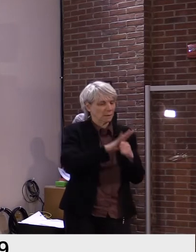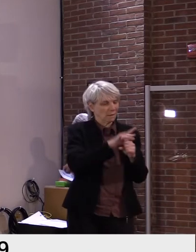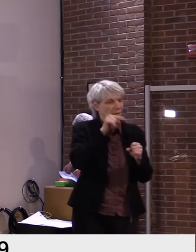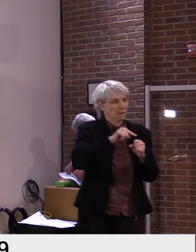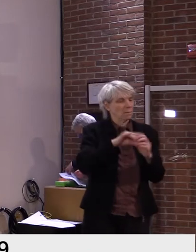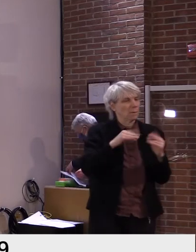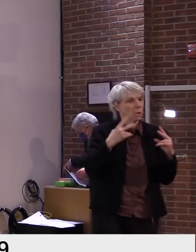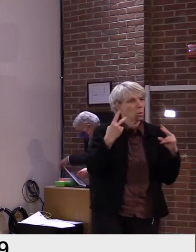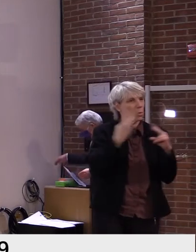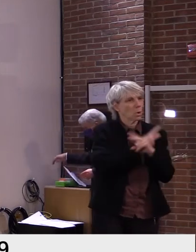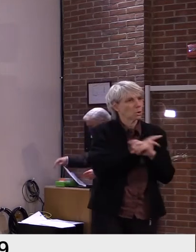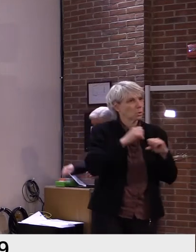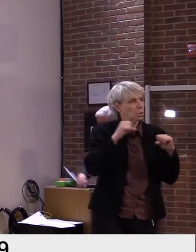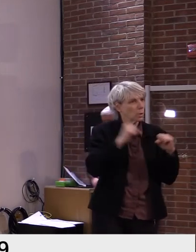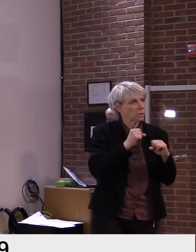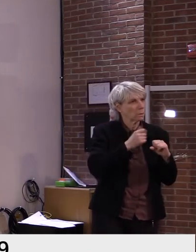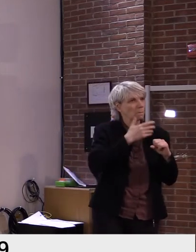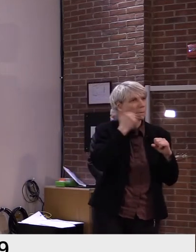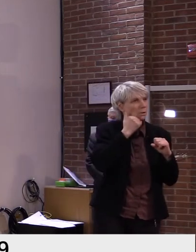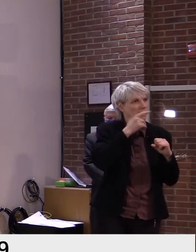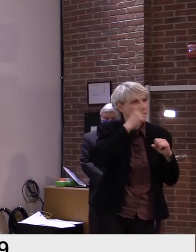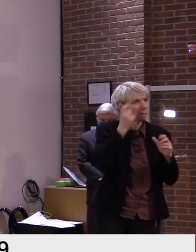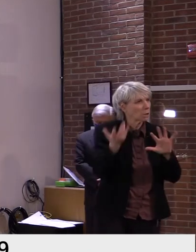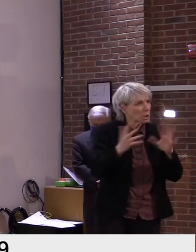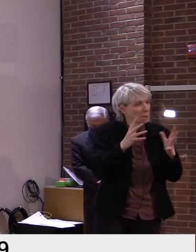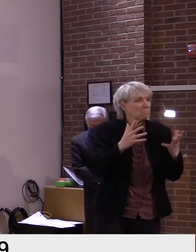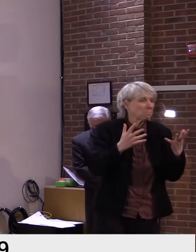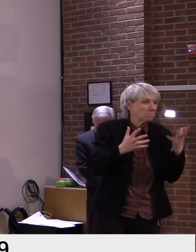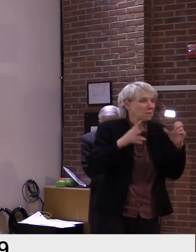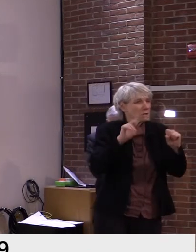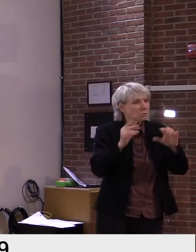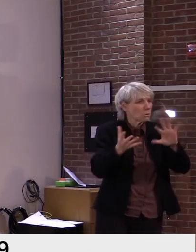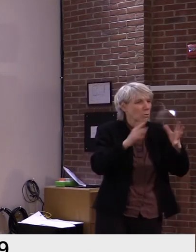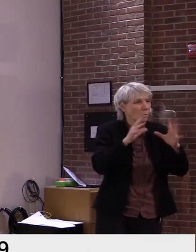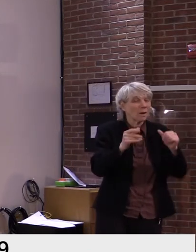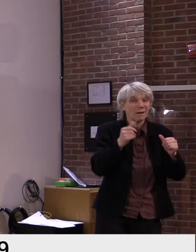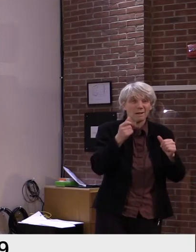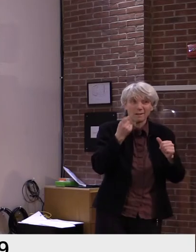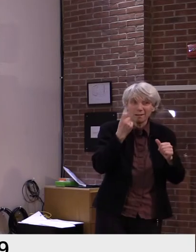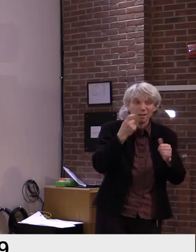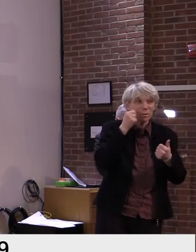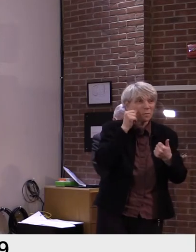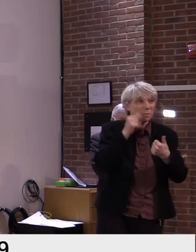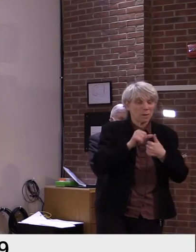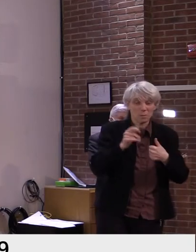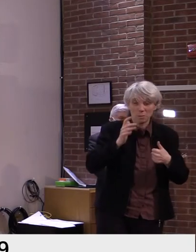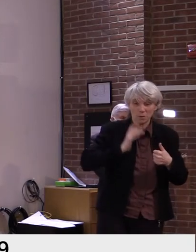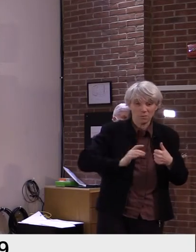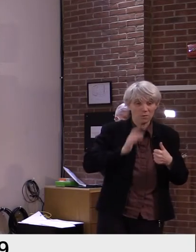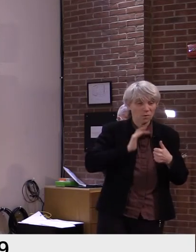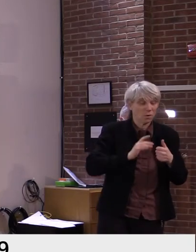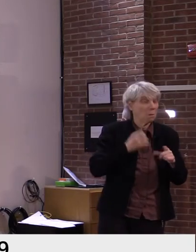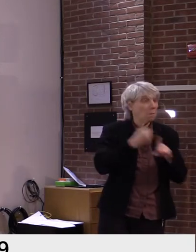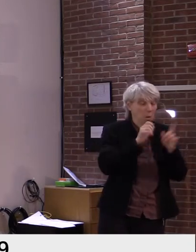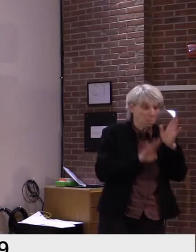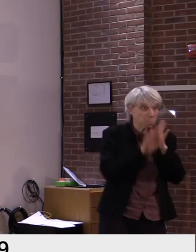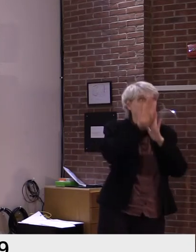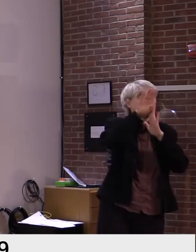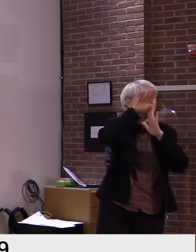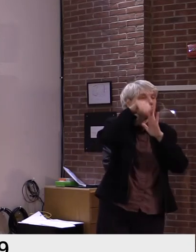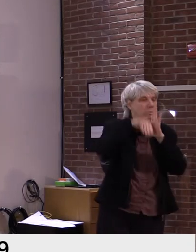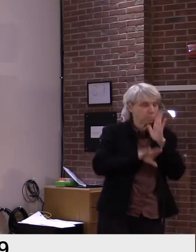we all also know that seasonality wasn't really an issue before. We had three surges all in different